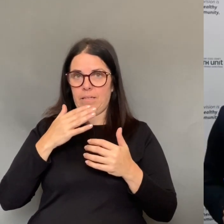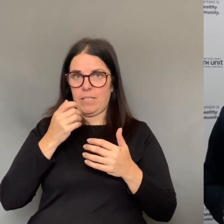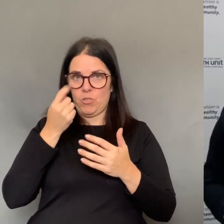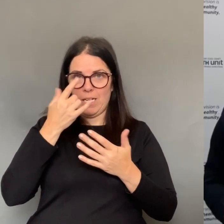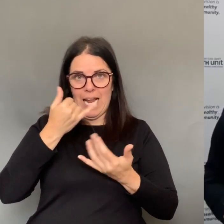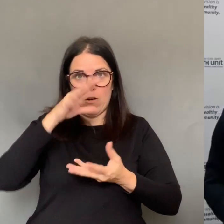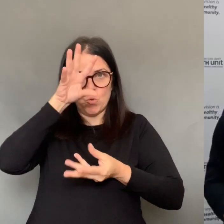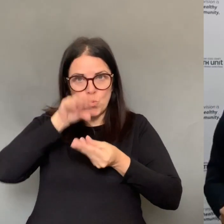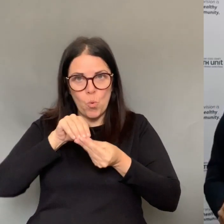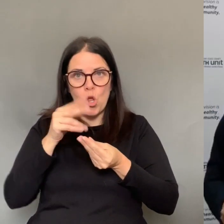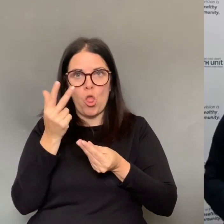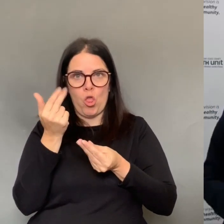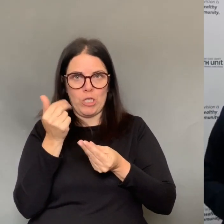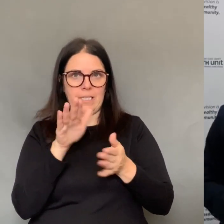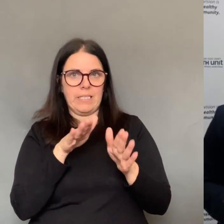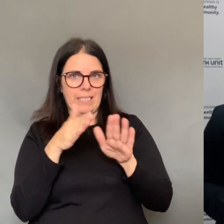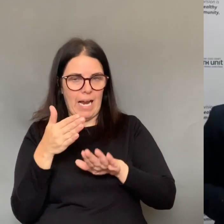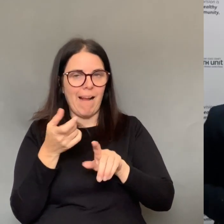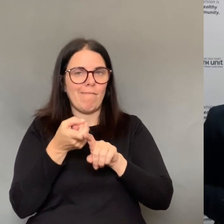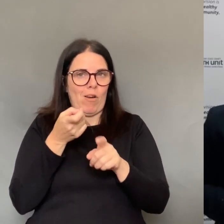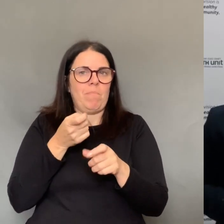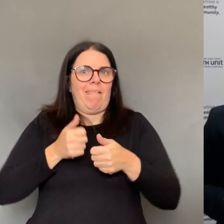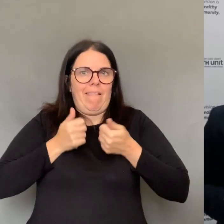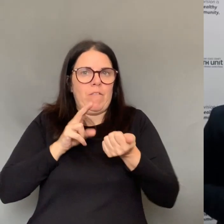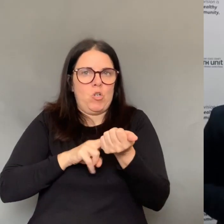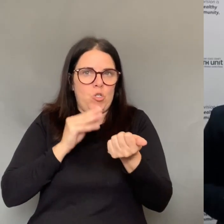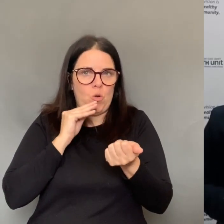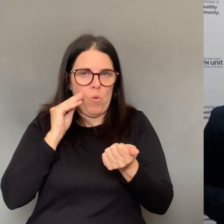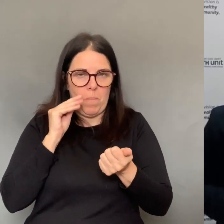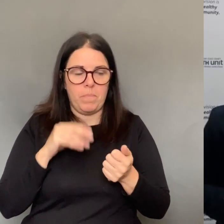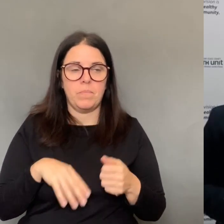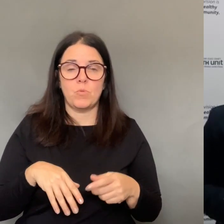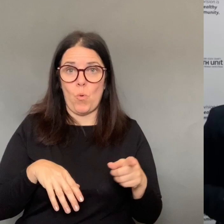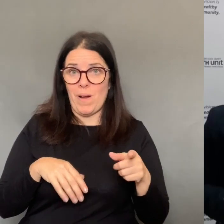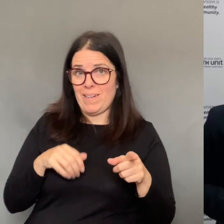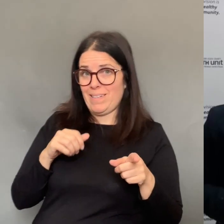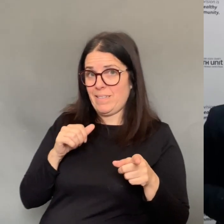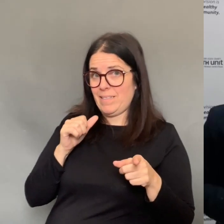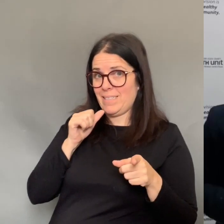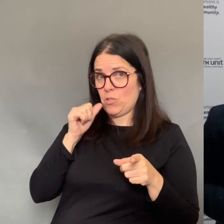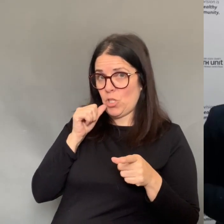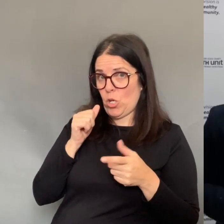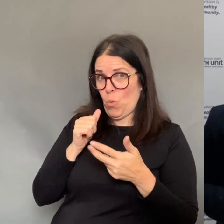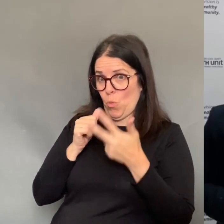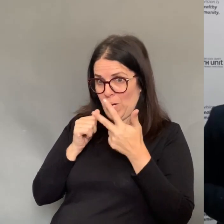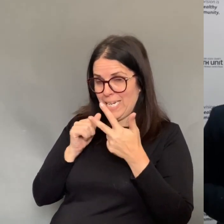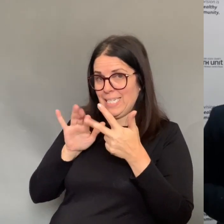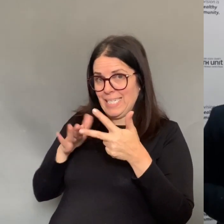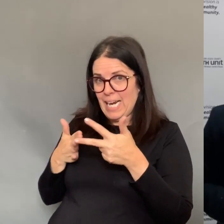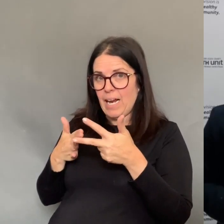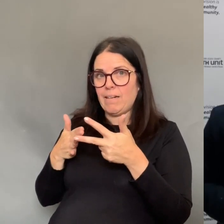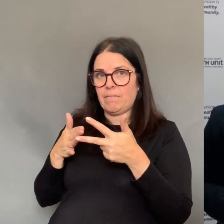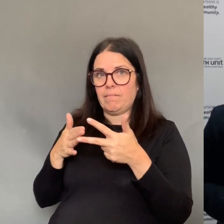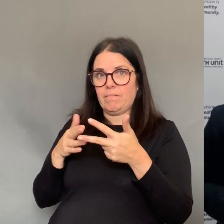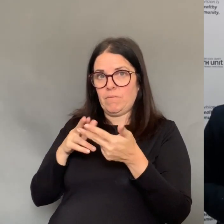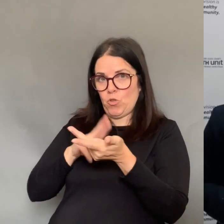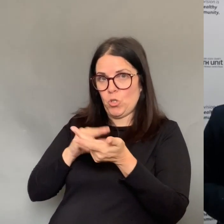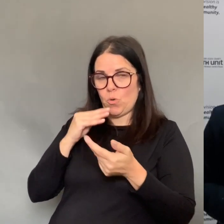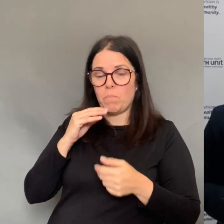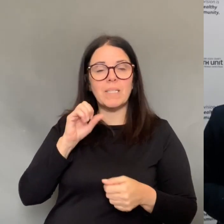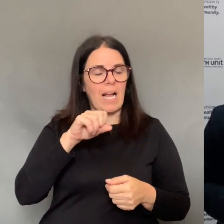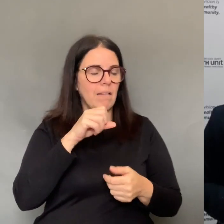Okay. And otherwise, I'll sort of asked all of my questions so far, so that's it for now. Okay.